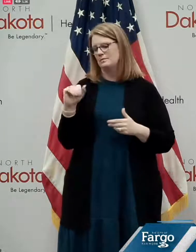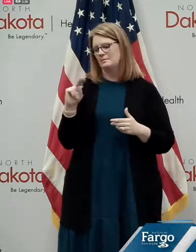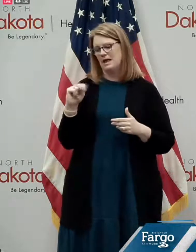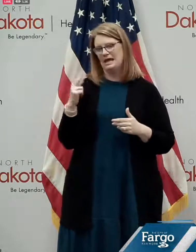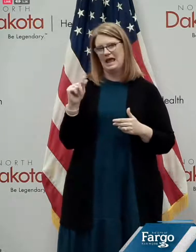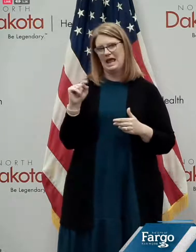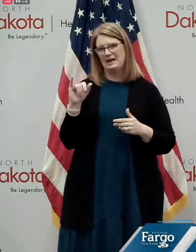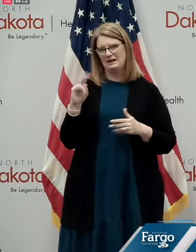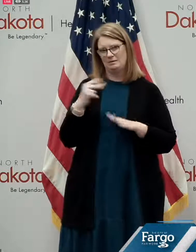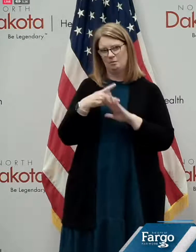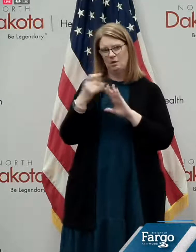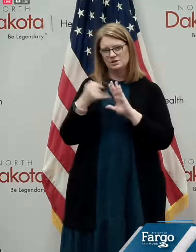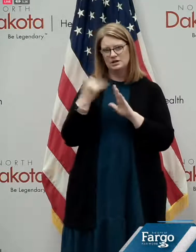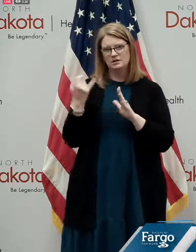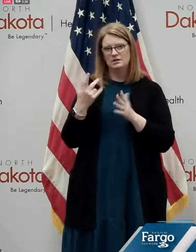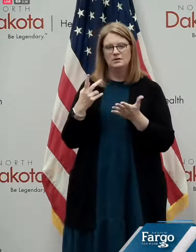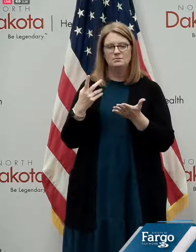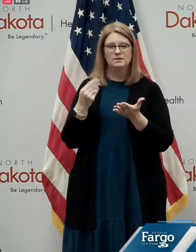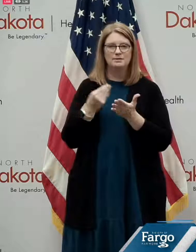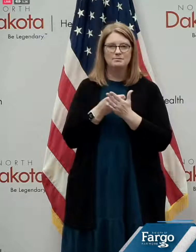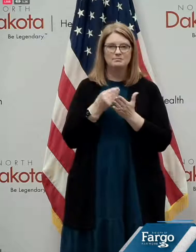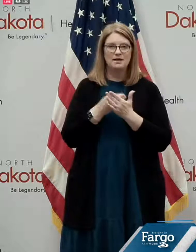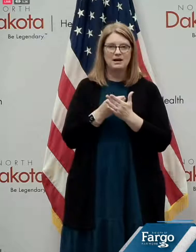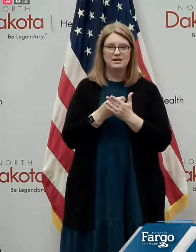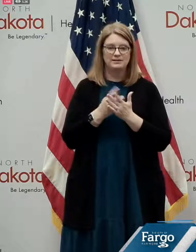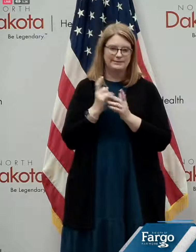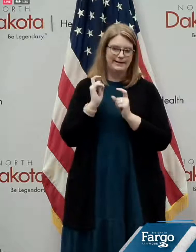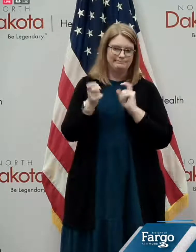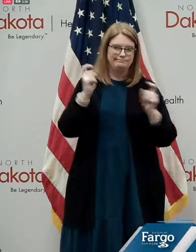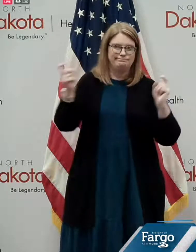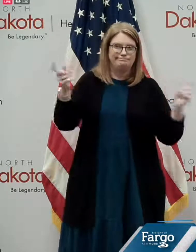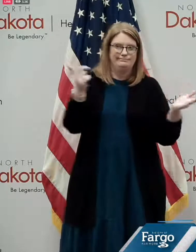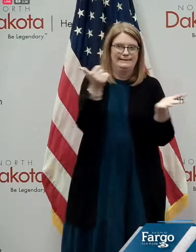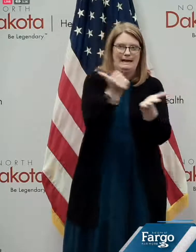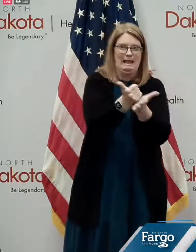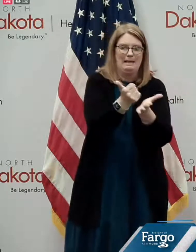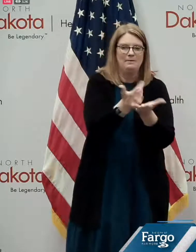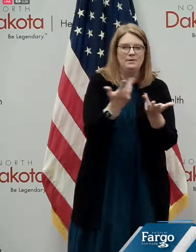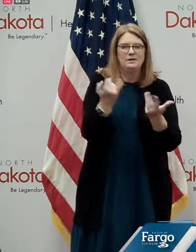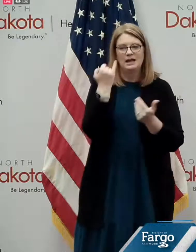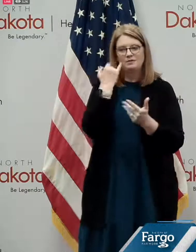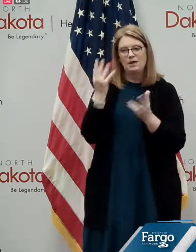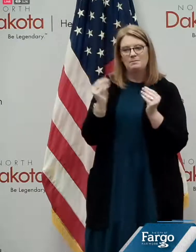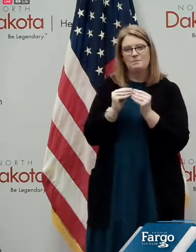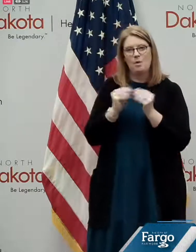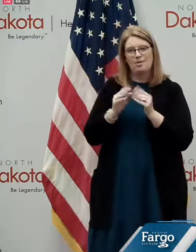spending trillions on relief, and if we had more robust